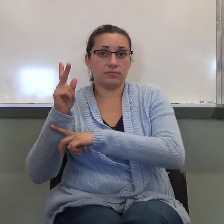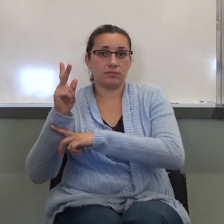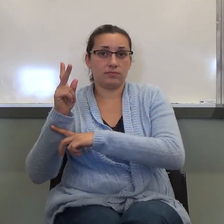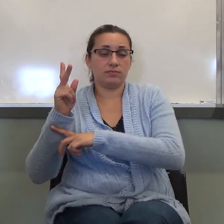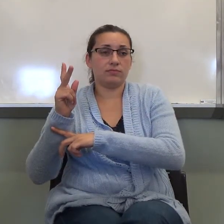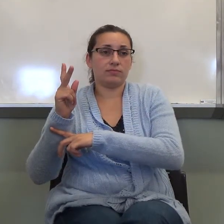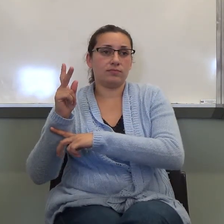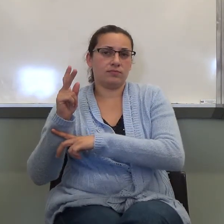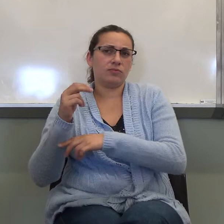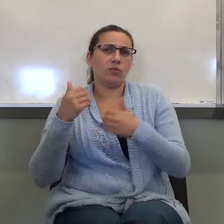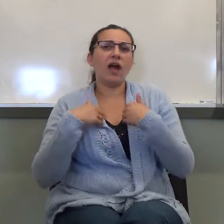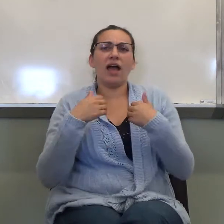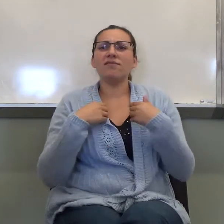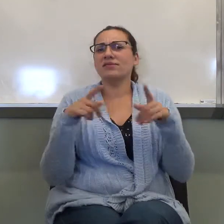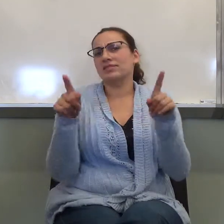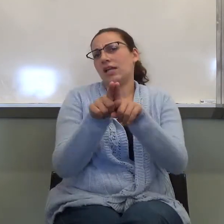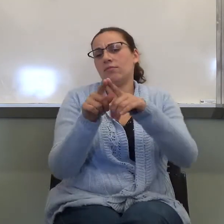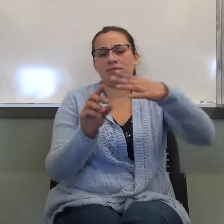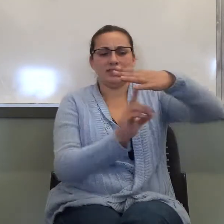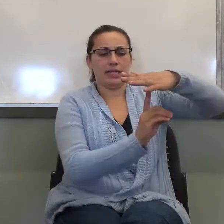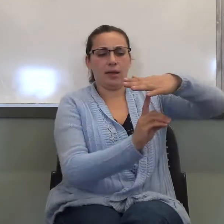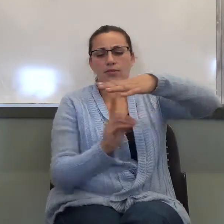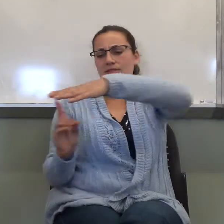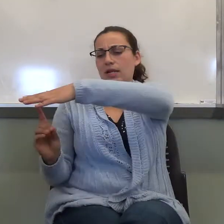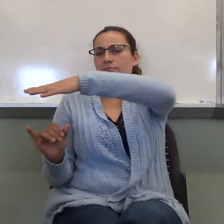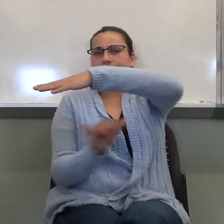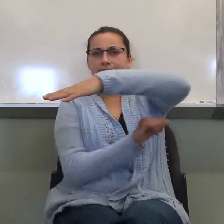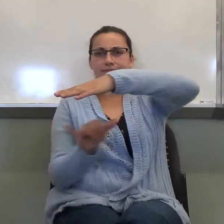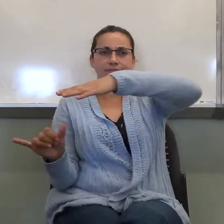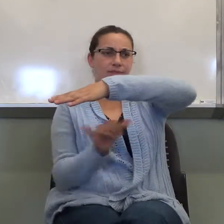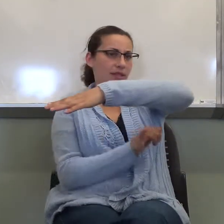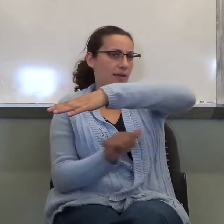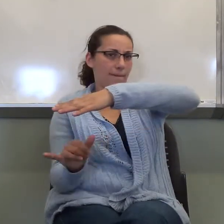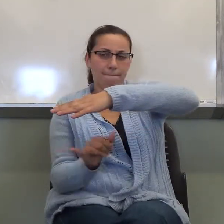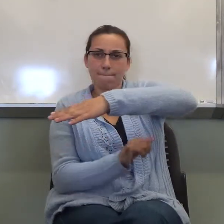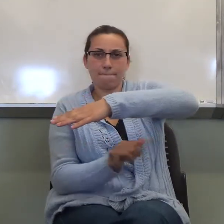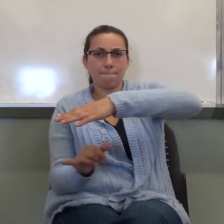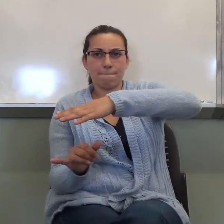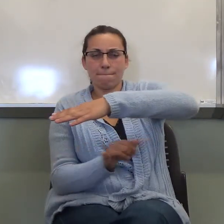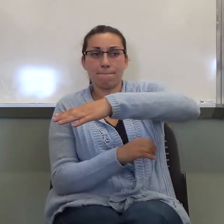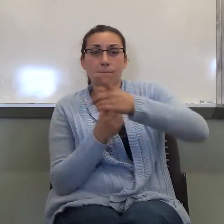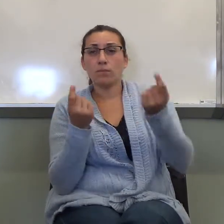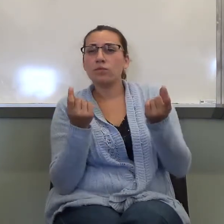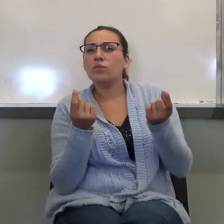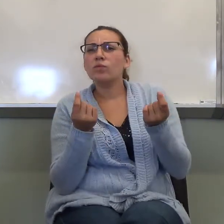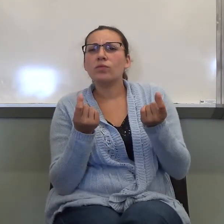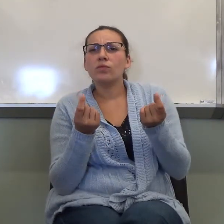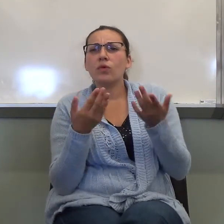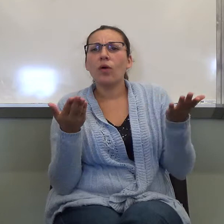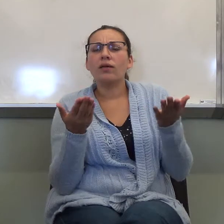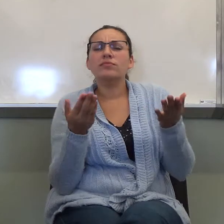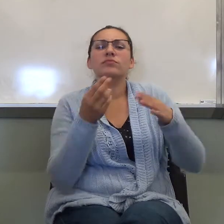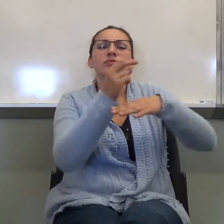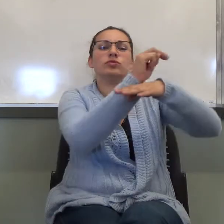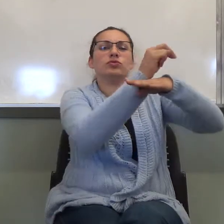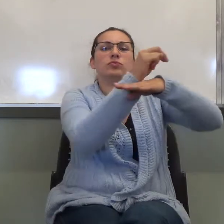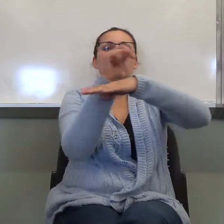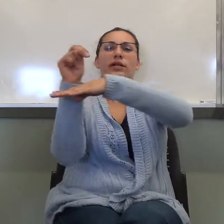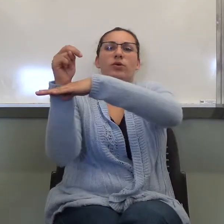Okay, we do have same denominators, thank goodness, so we don't have to get a common denominator. So all we deal with is the numerators. So if we transfer this